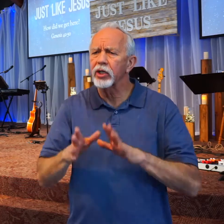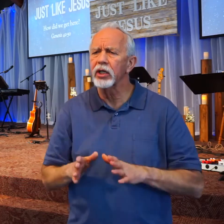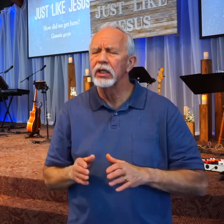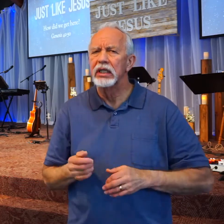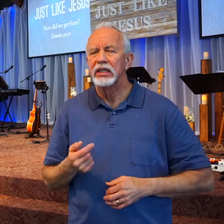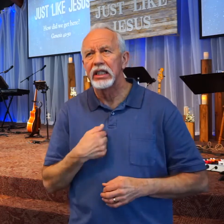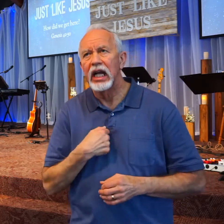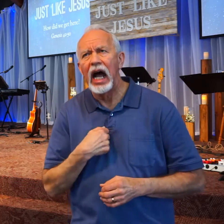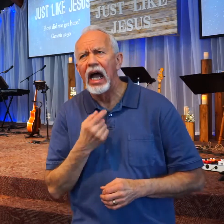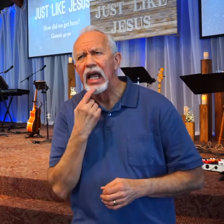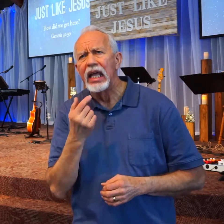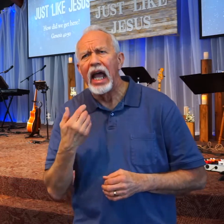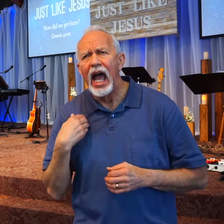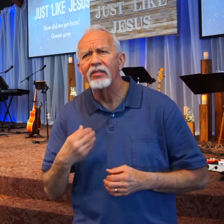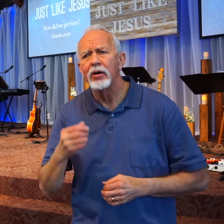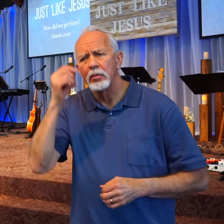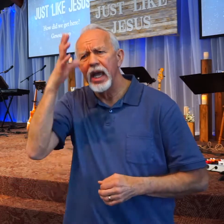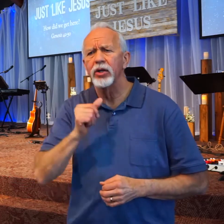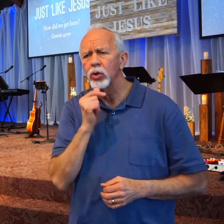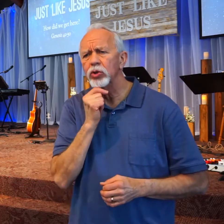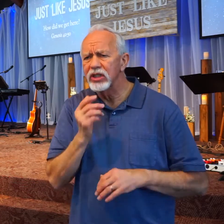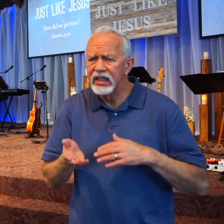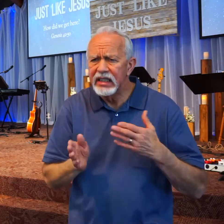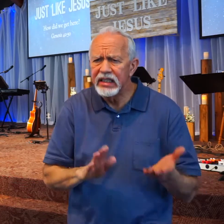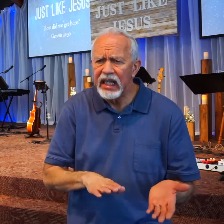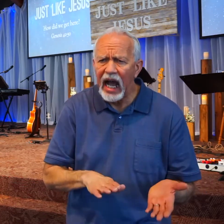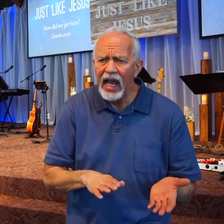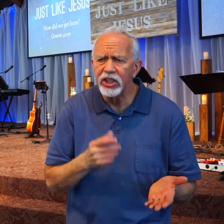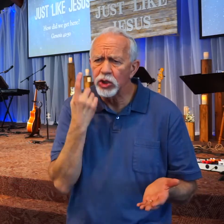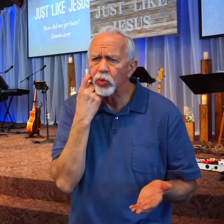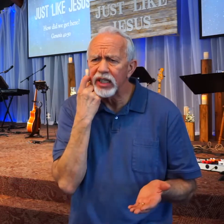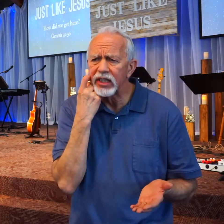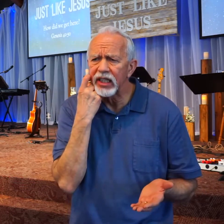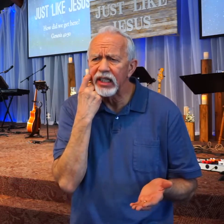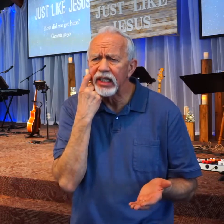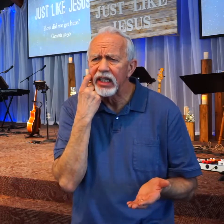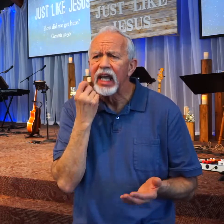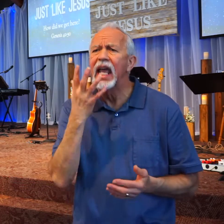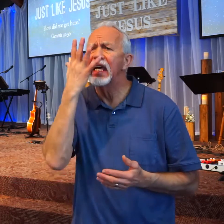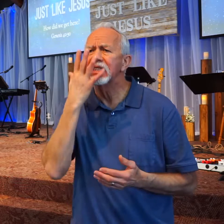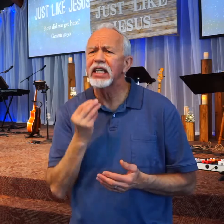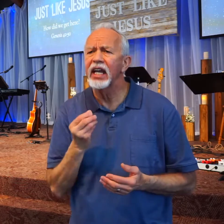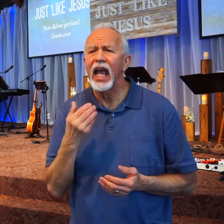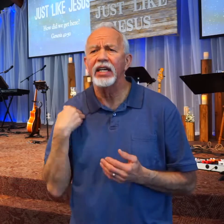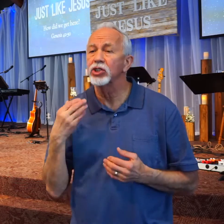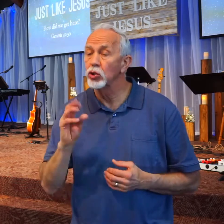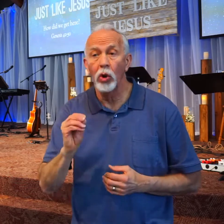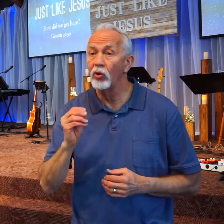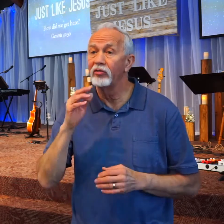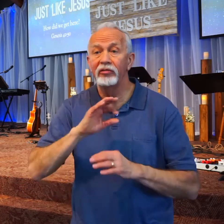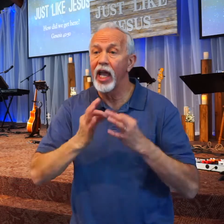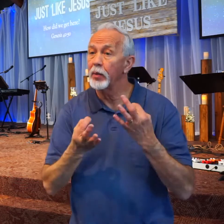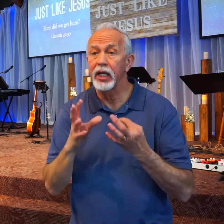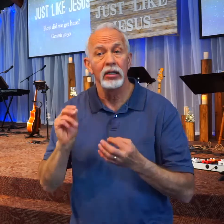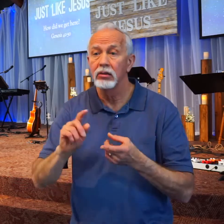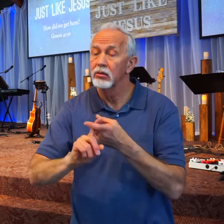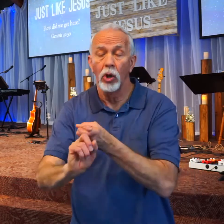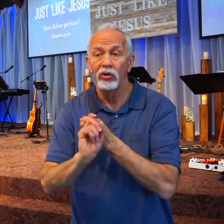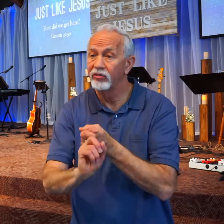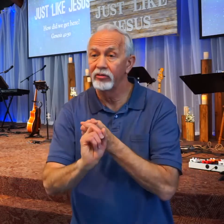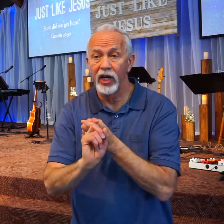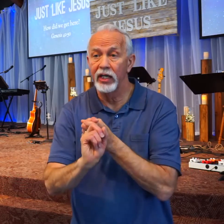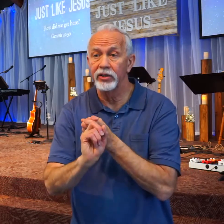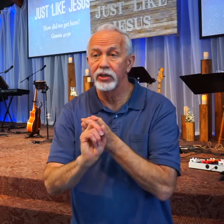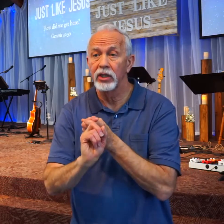I've got this fella here that has passed away, and it's so sad that he has no family and no friends. And